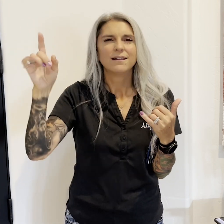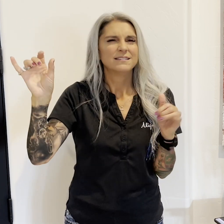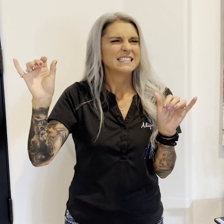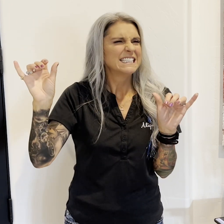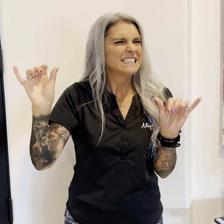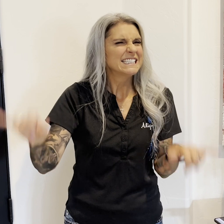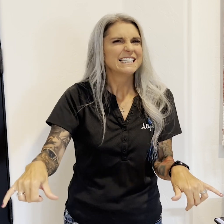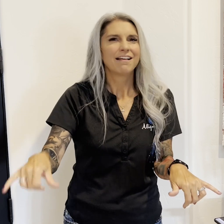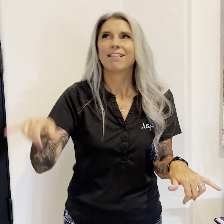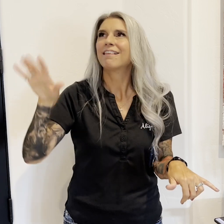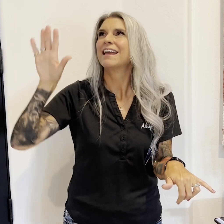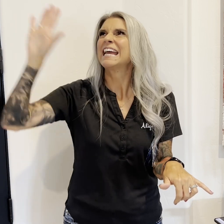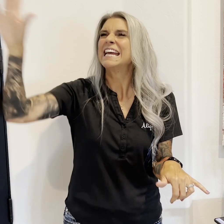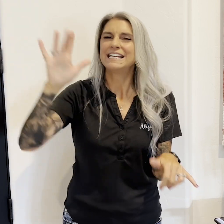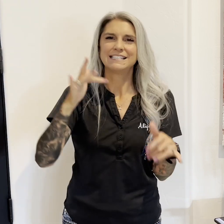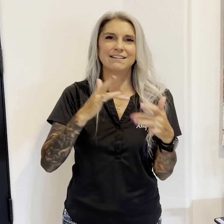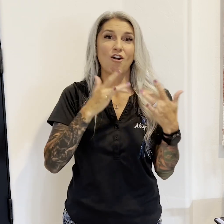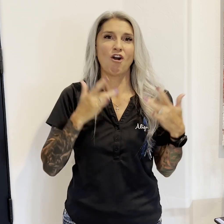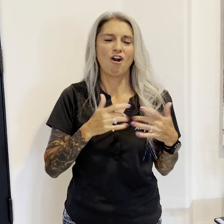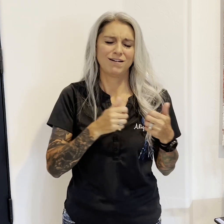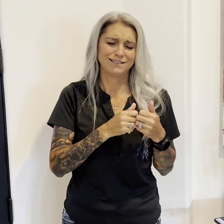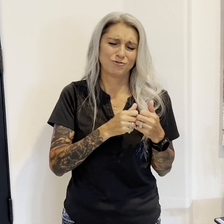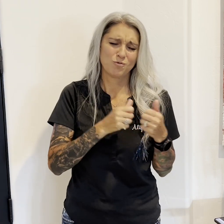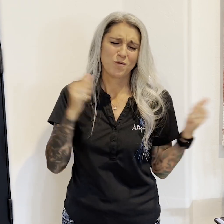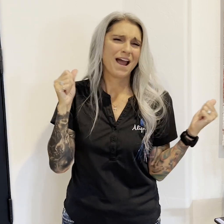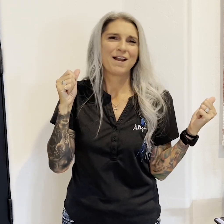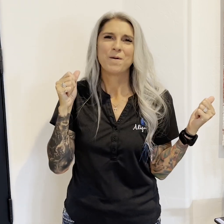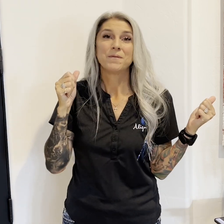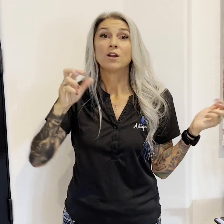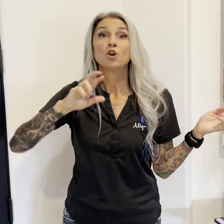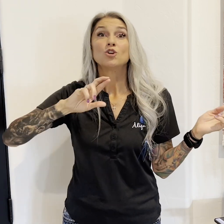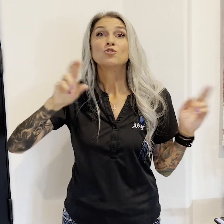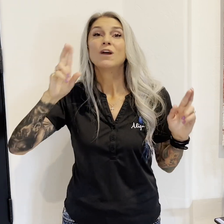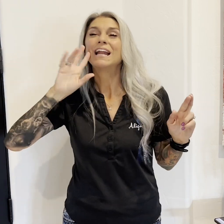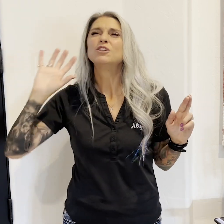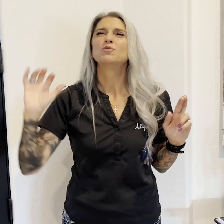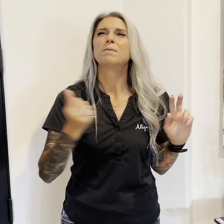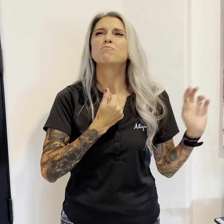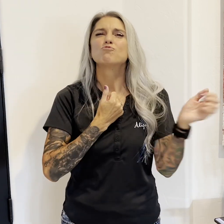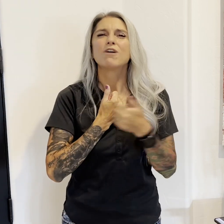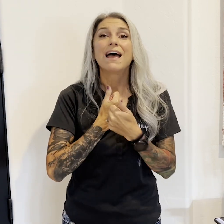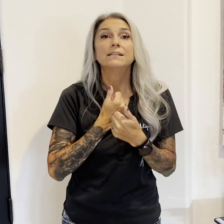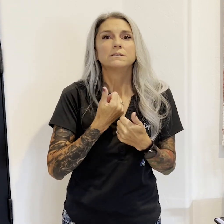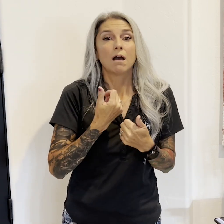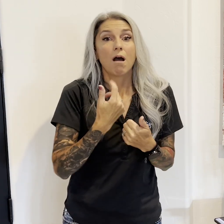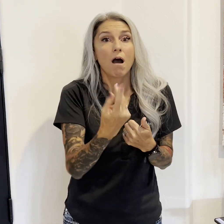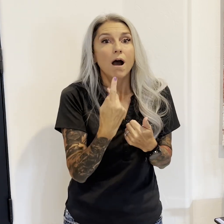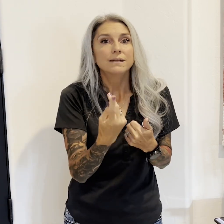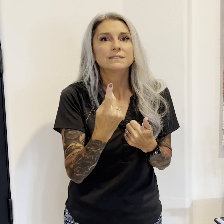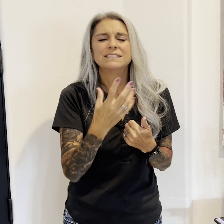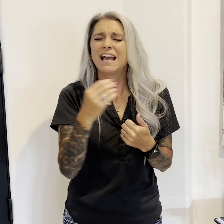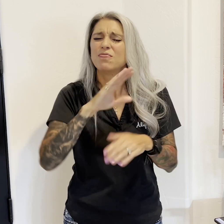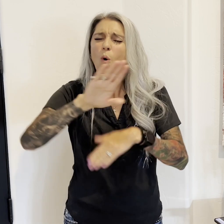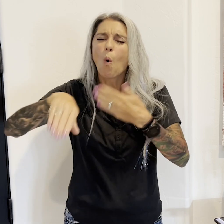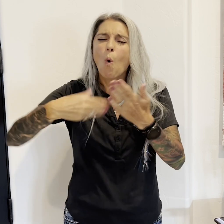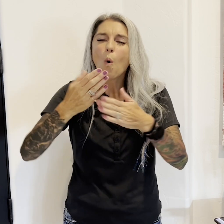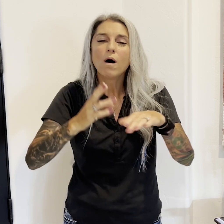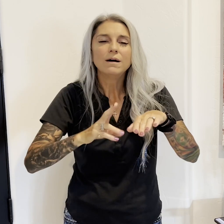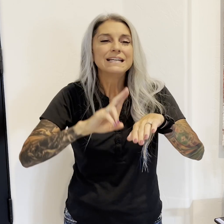devotional, God still has his heart wide open, ready to embrace not just me